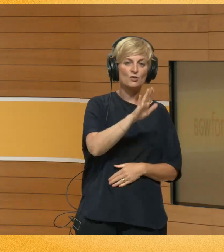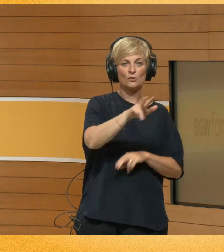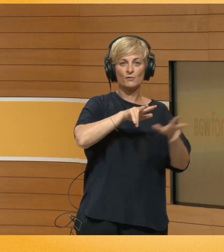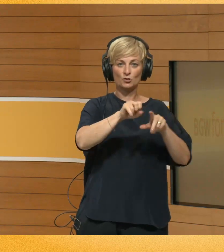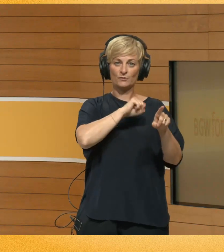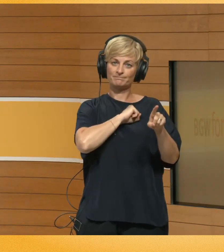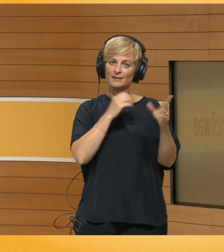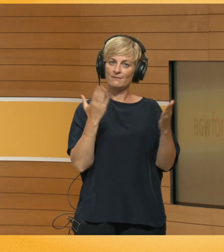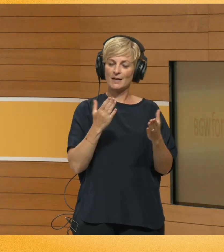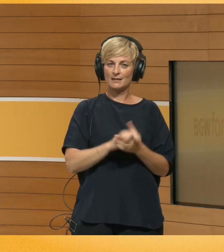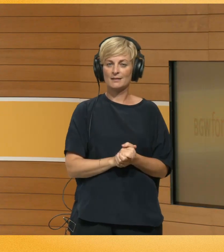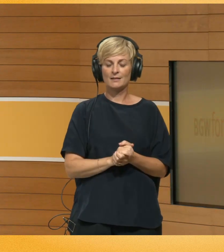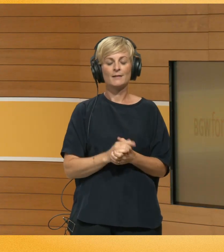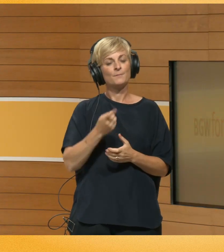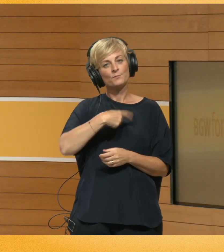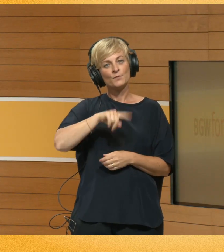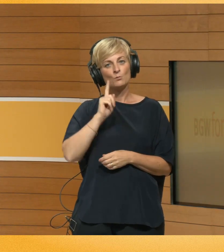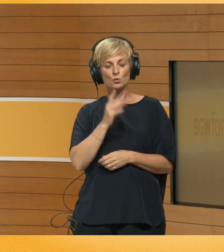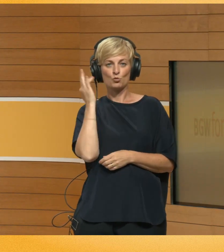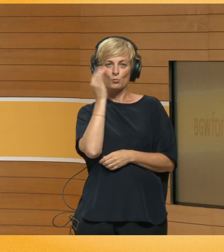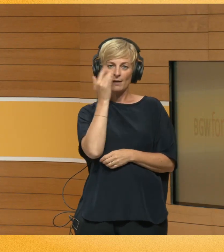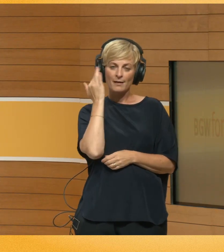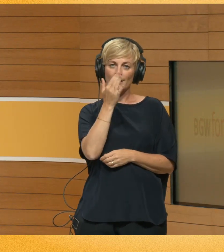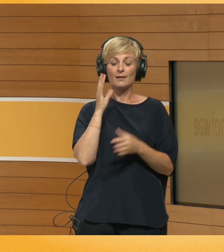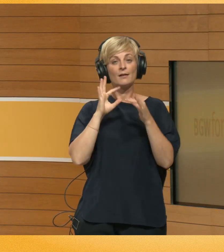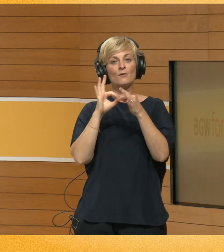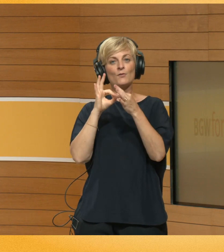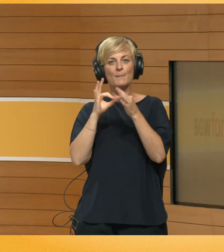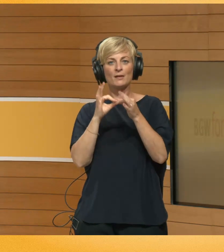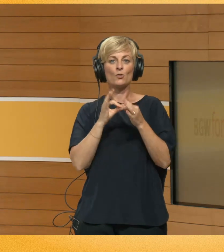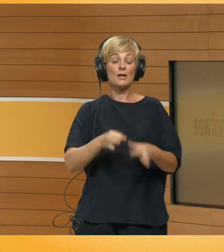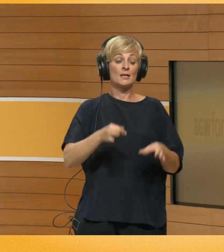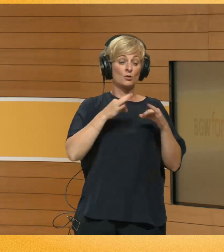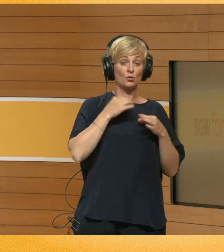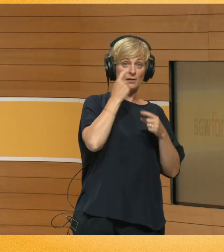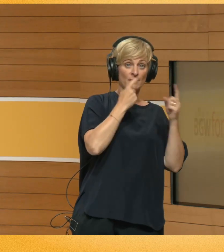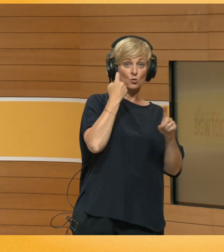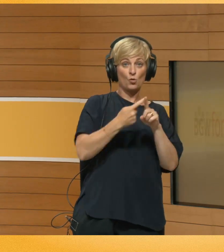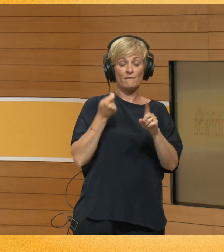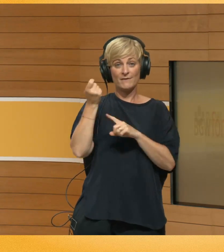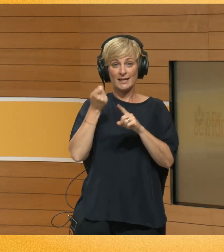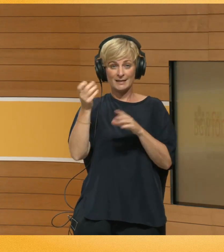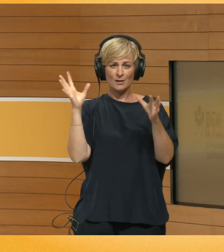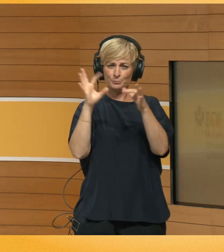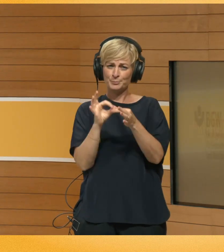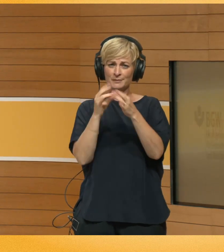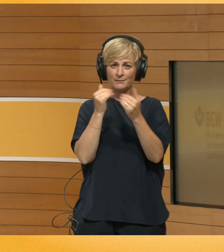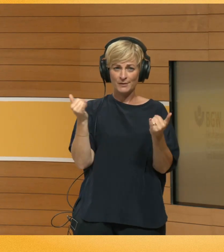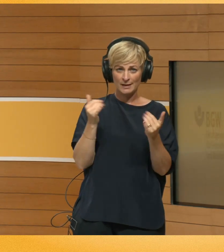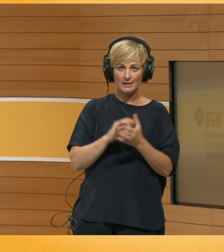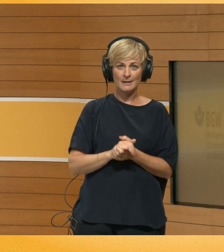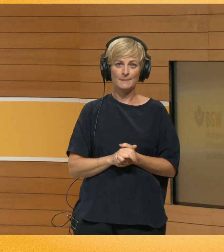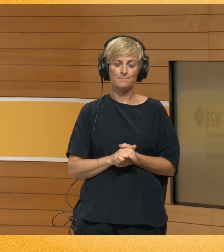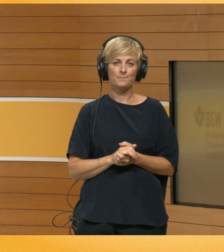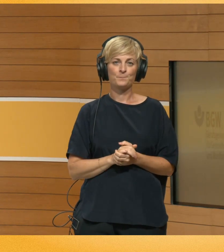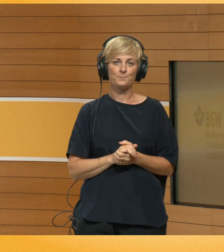between healthcare and financing? The question what popped into my head when I was working for the government in the